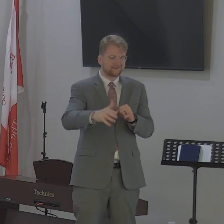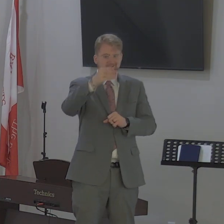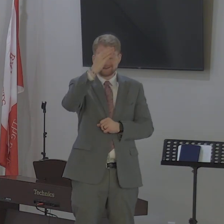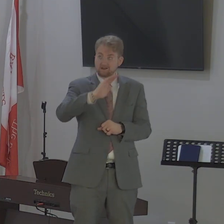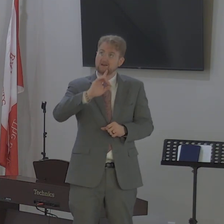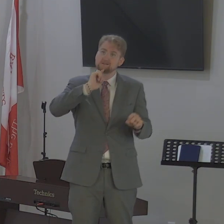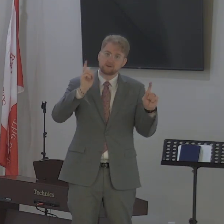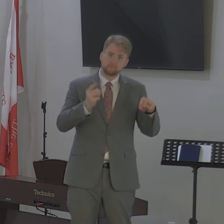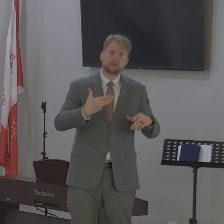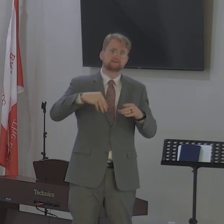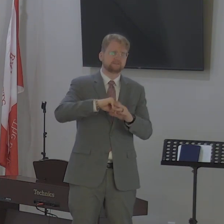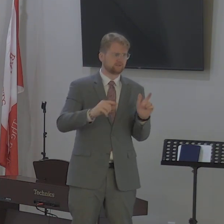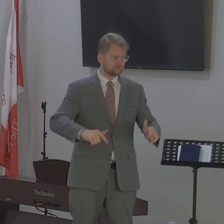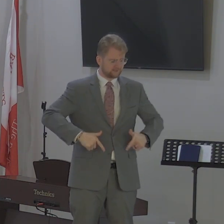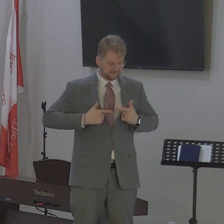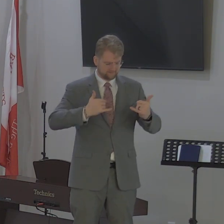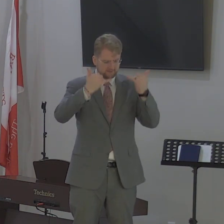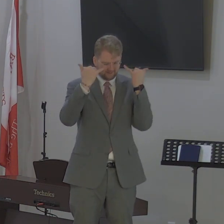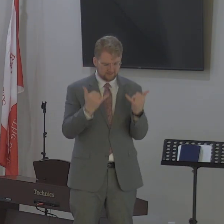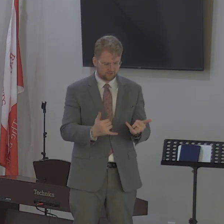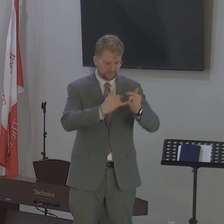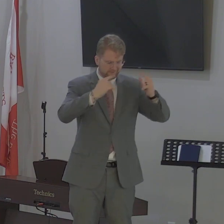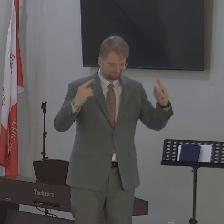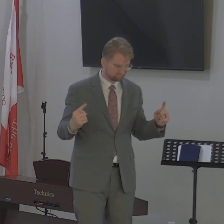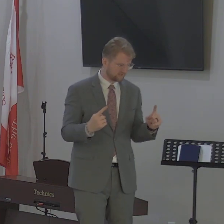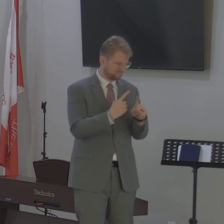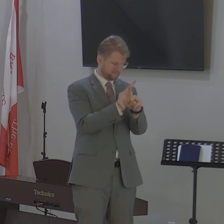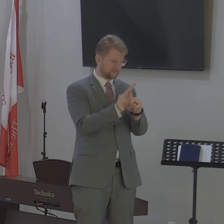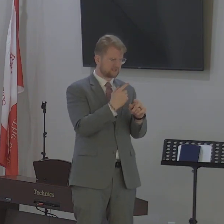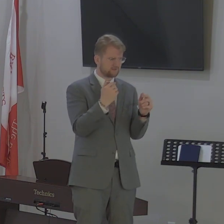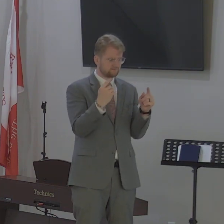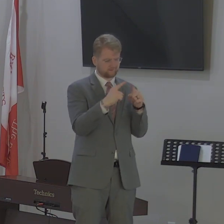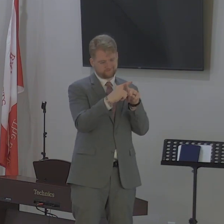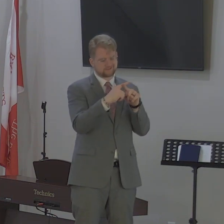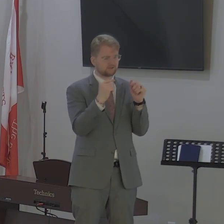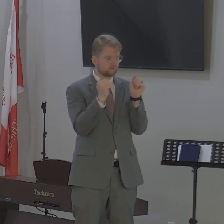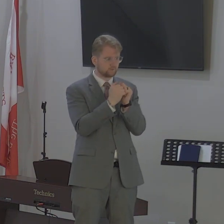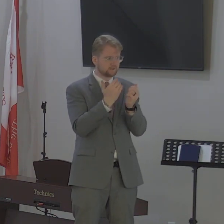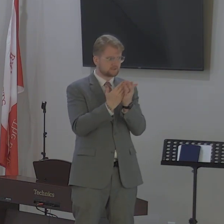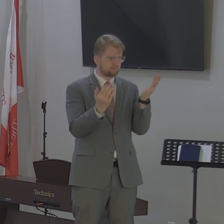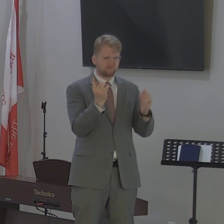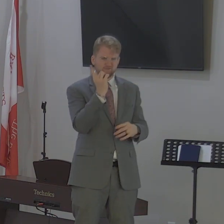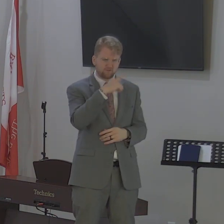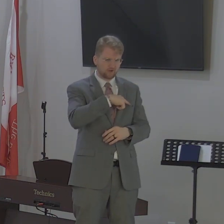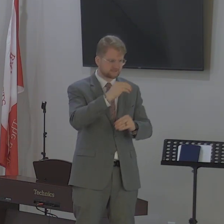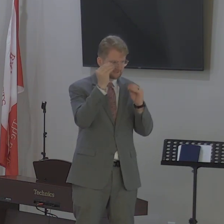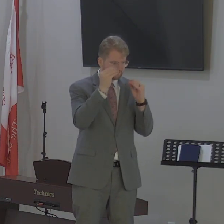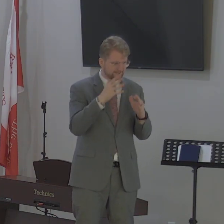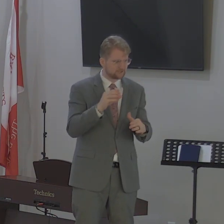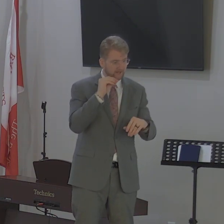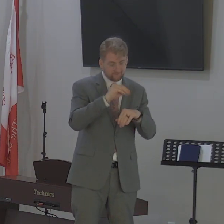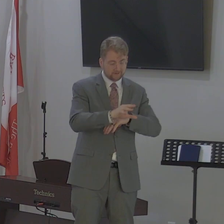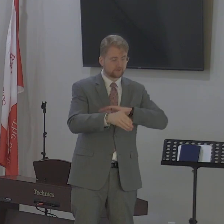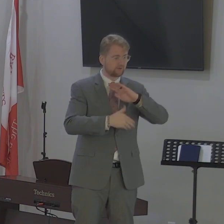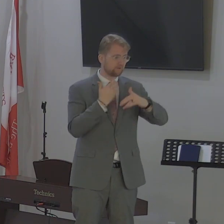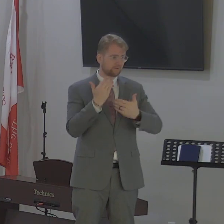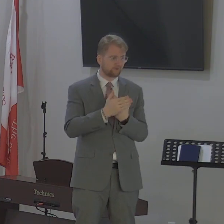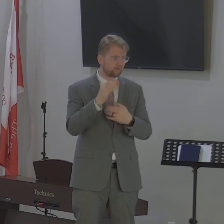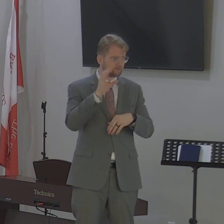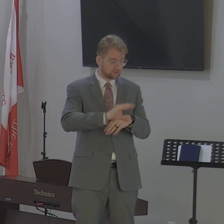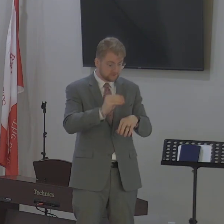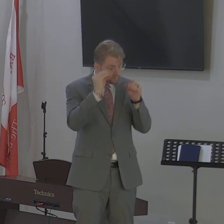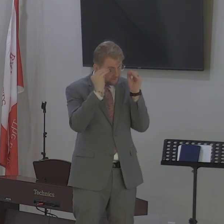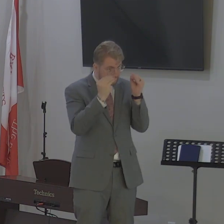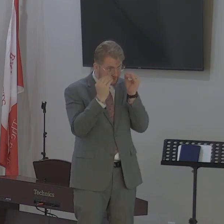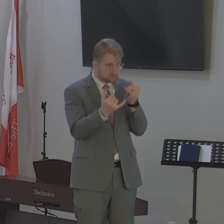in their life. And now they'd come in conflict with some false teaching that had now affected the entire church. And they were teaching